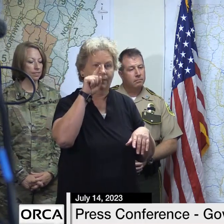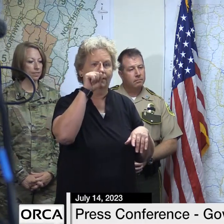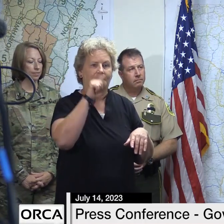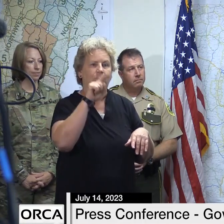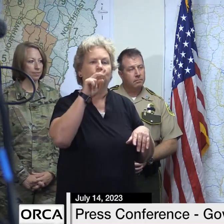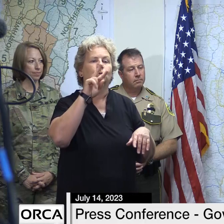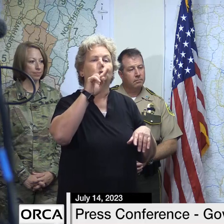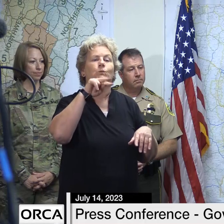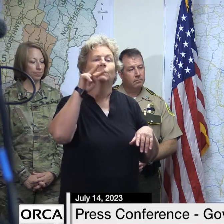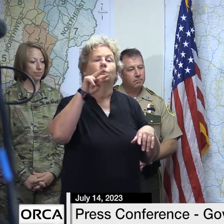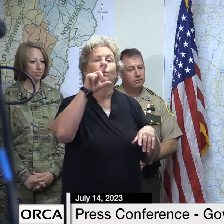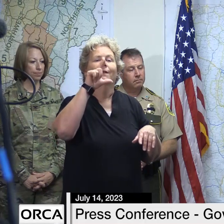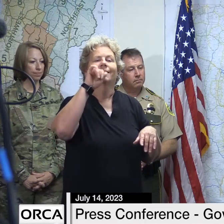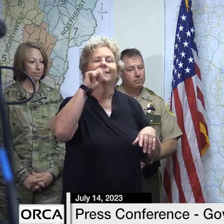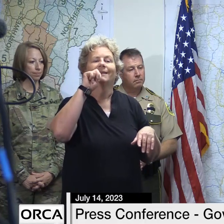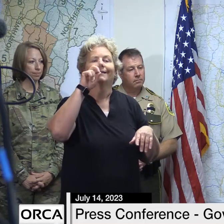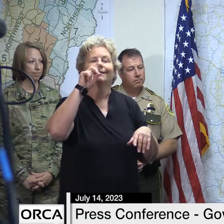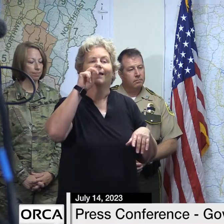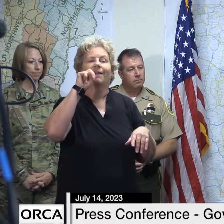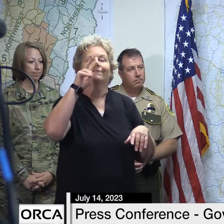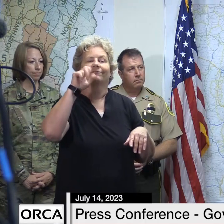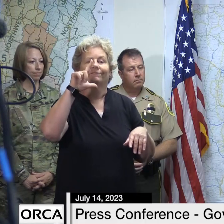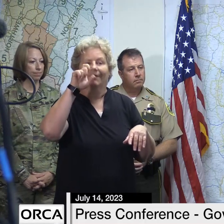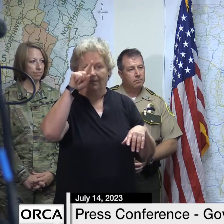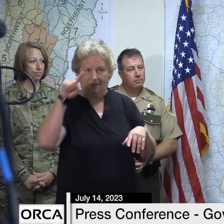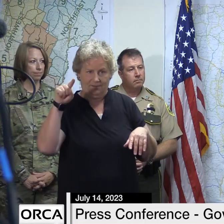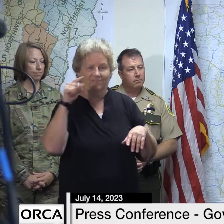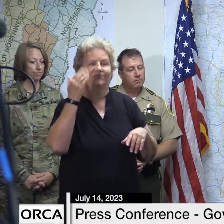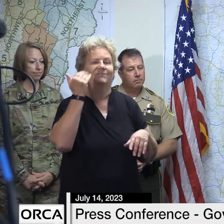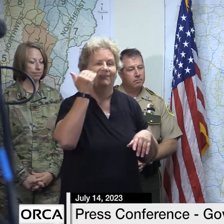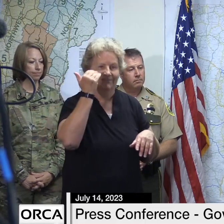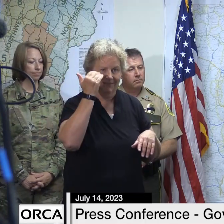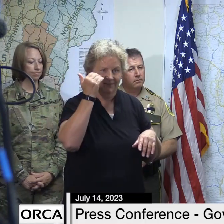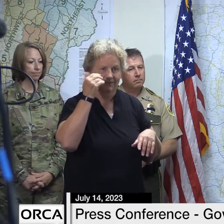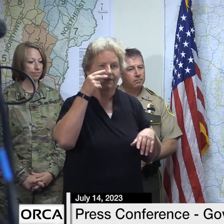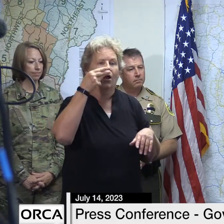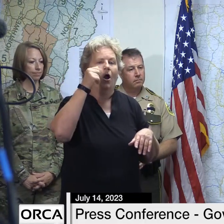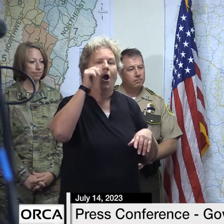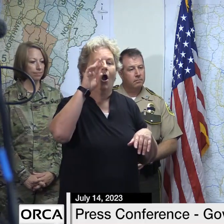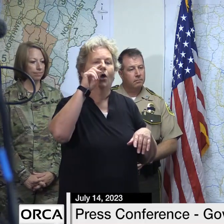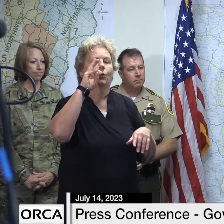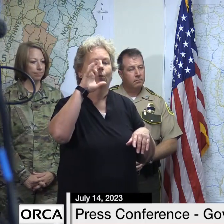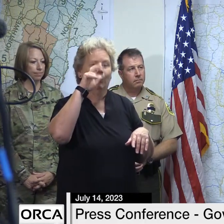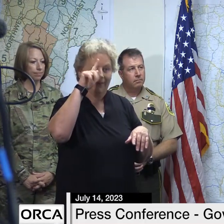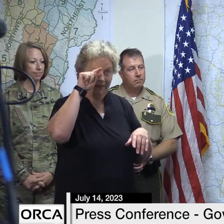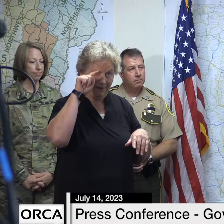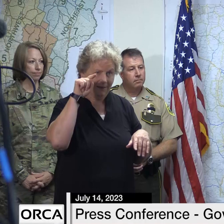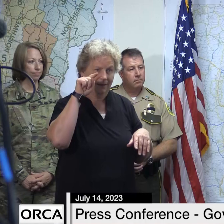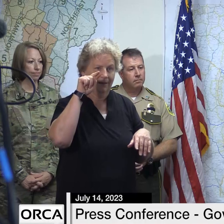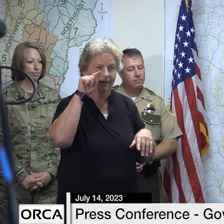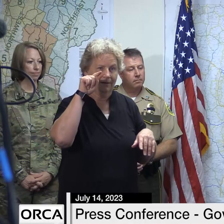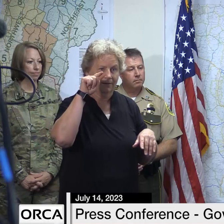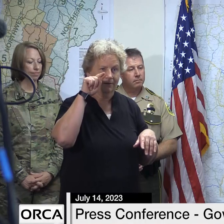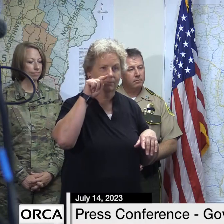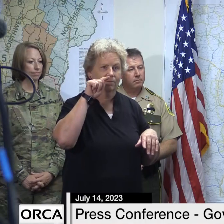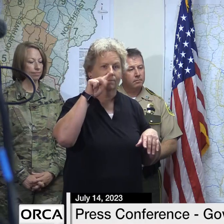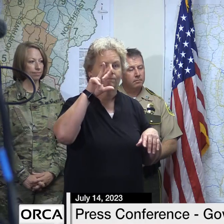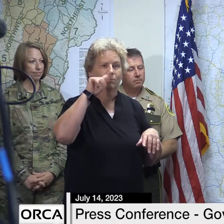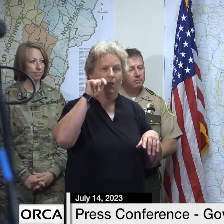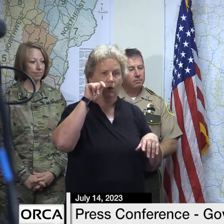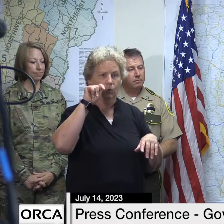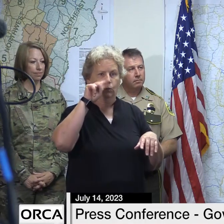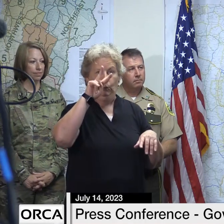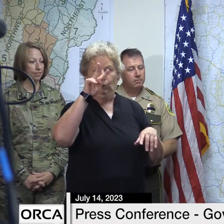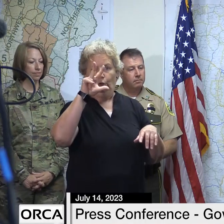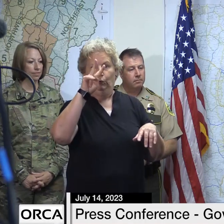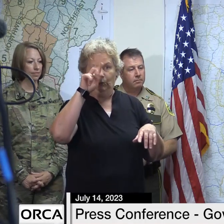Vermont 15 in Hardwick is open with traffic light control. And Vermont 232 is open to traffic